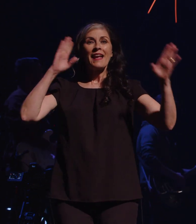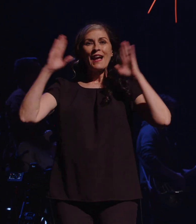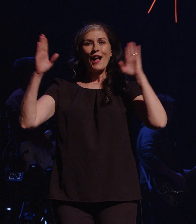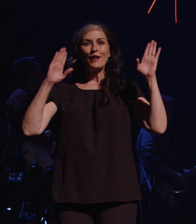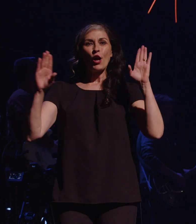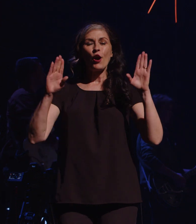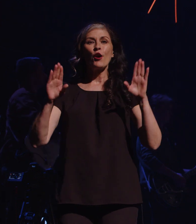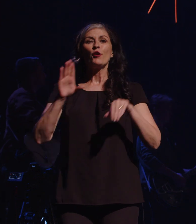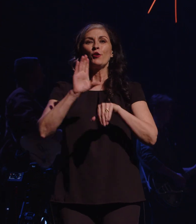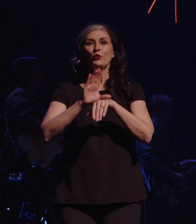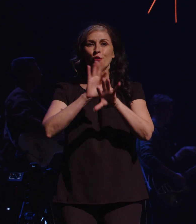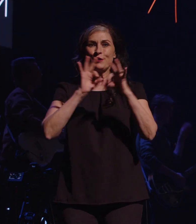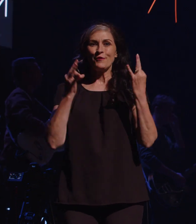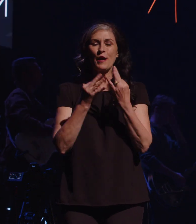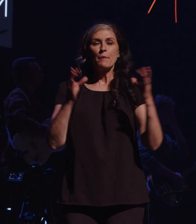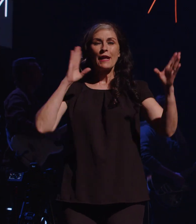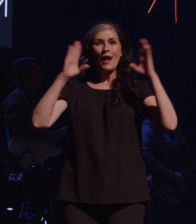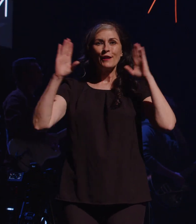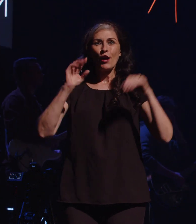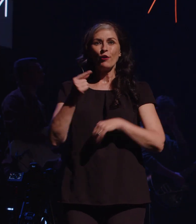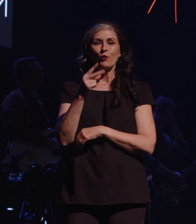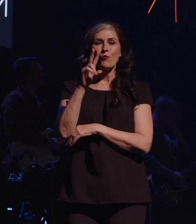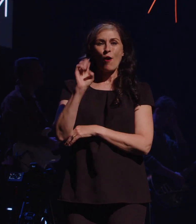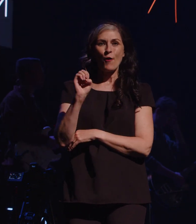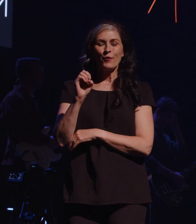Hello, Grove family. Hello, hello, hello.